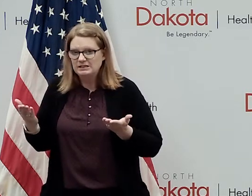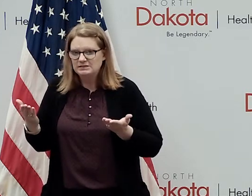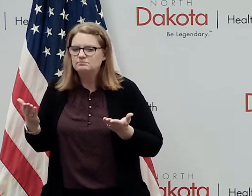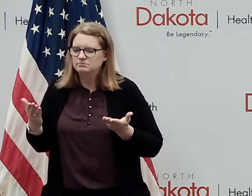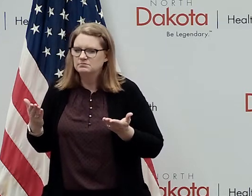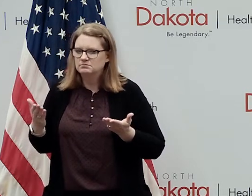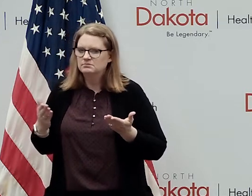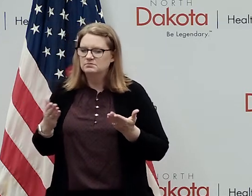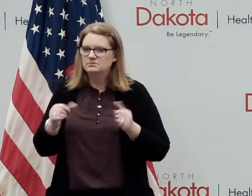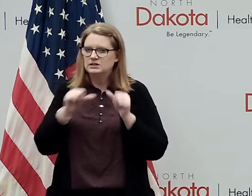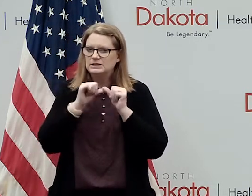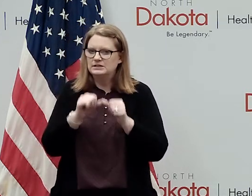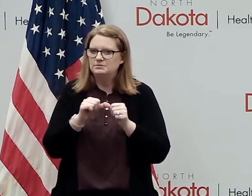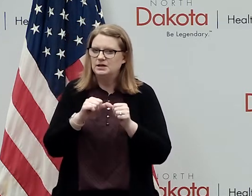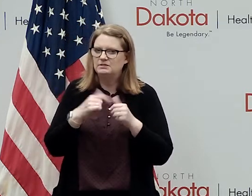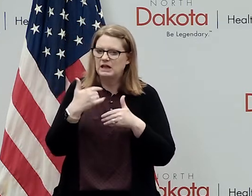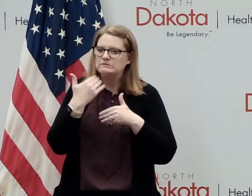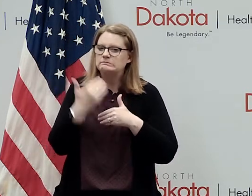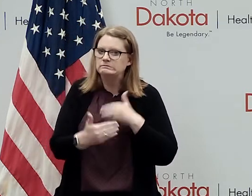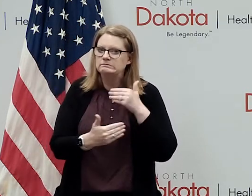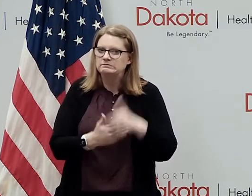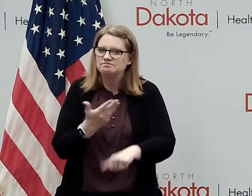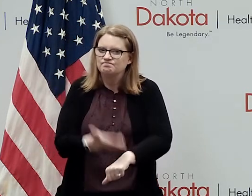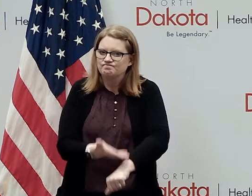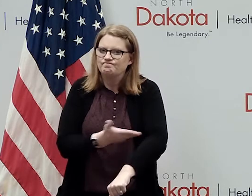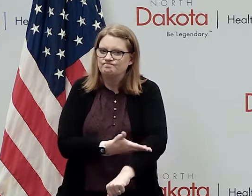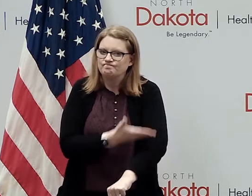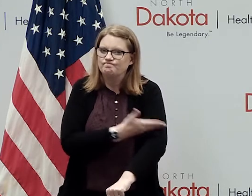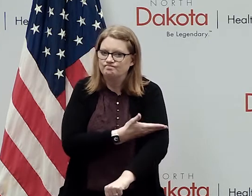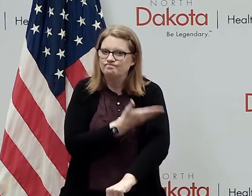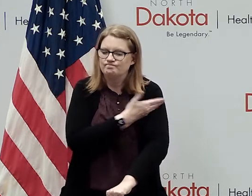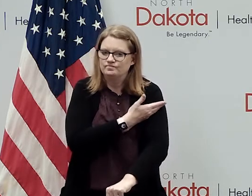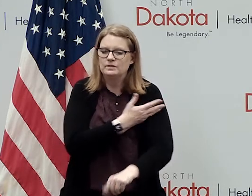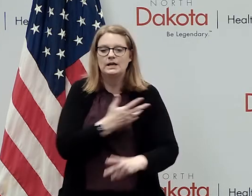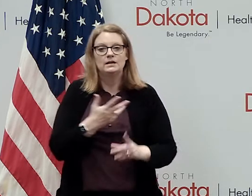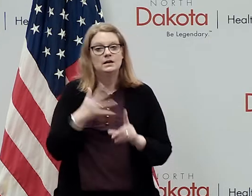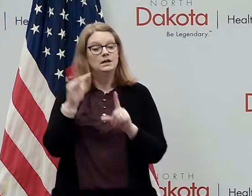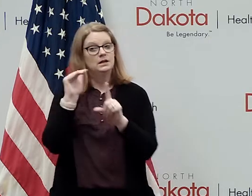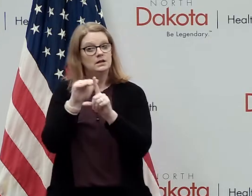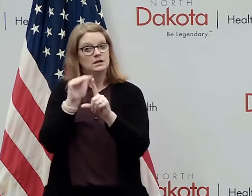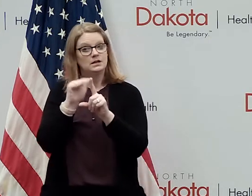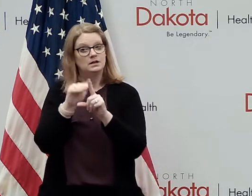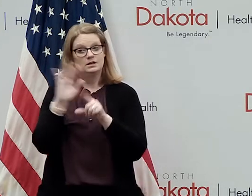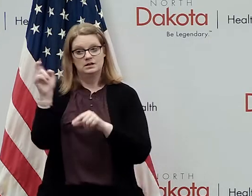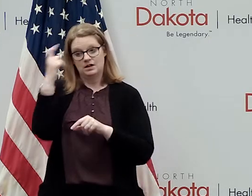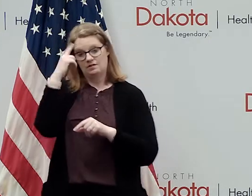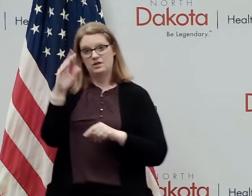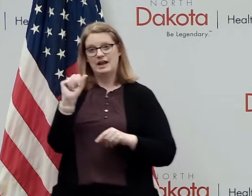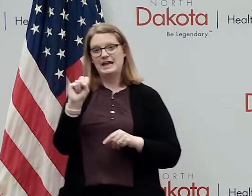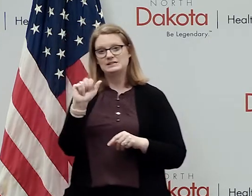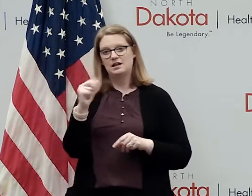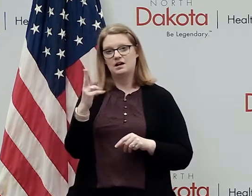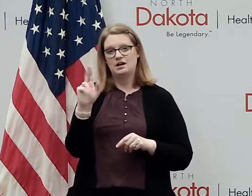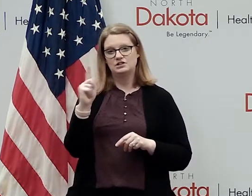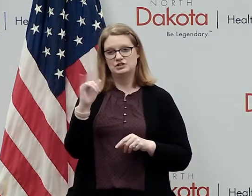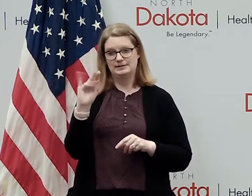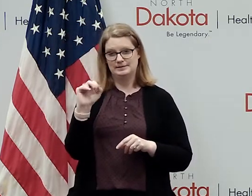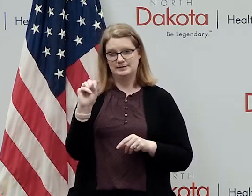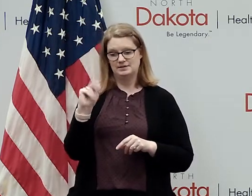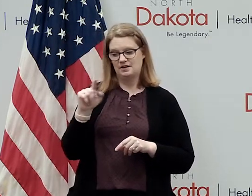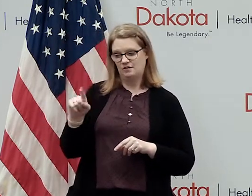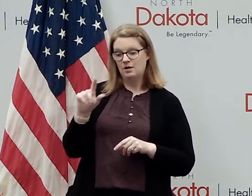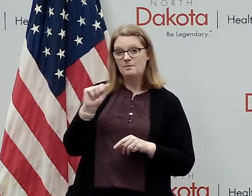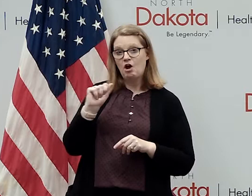to make great progress. And in terms of reminders, Governor Asa Hutchinson from